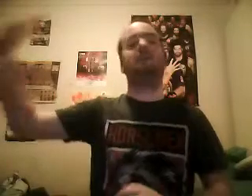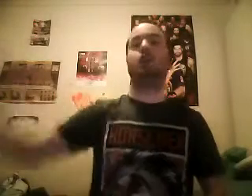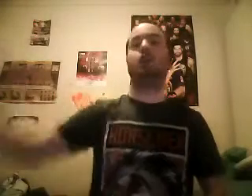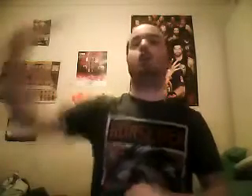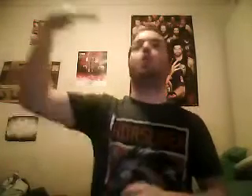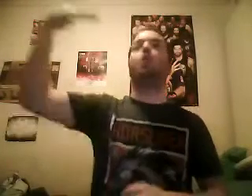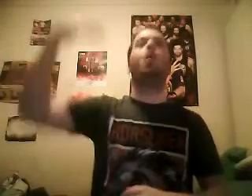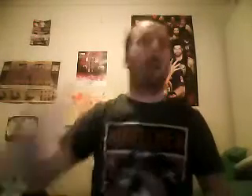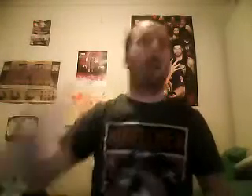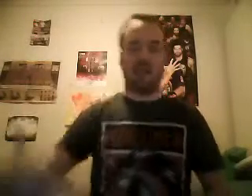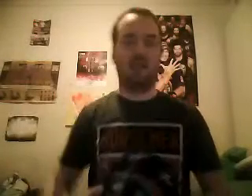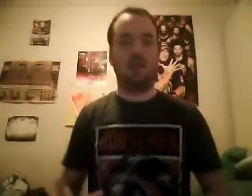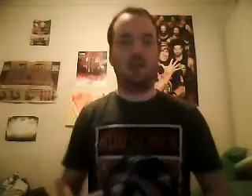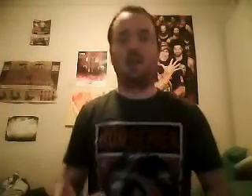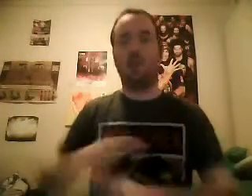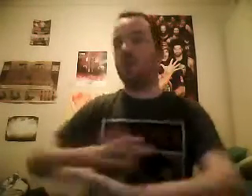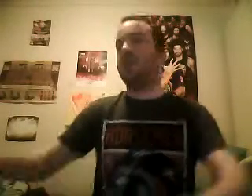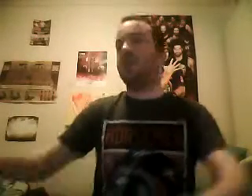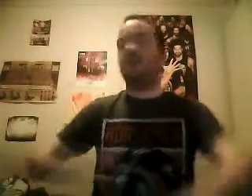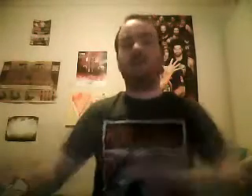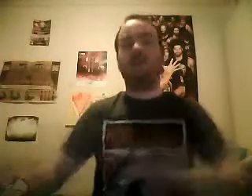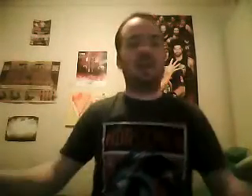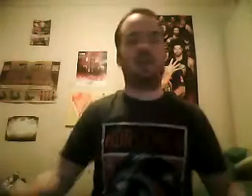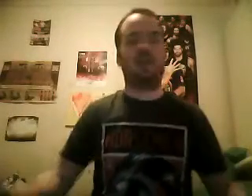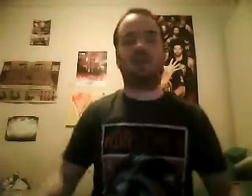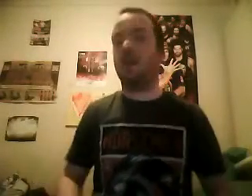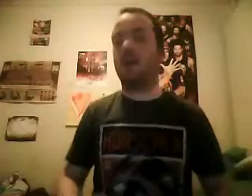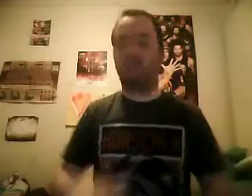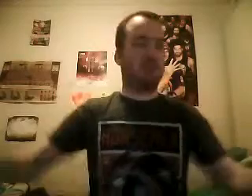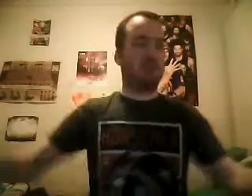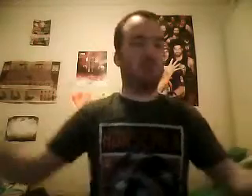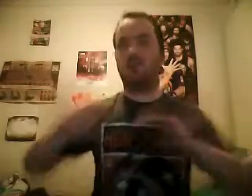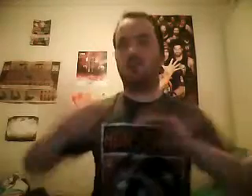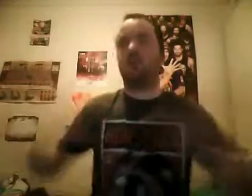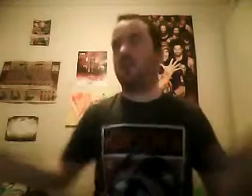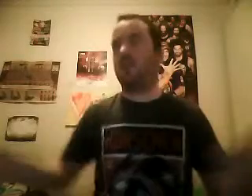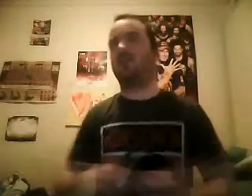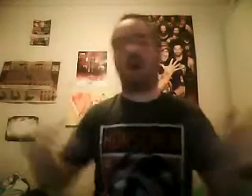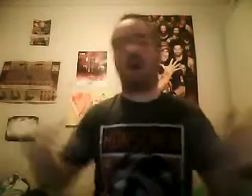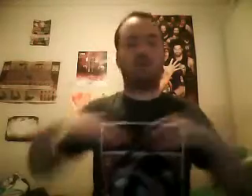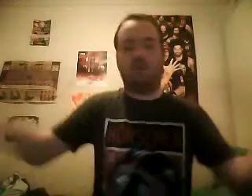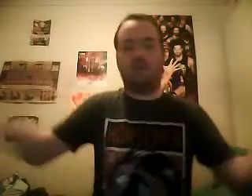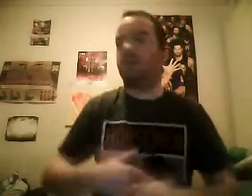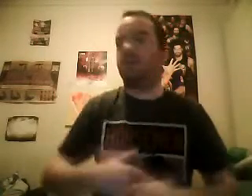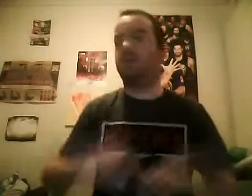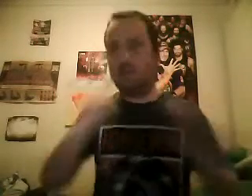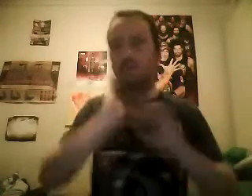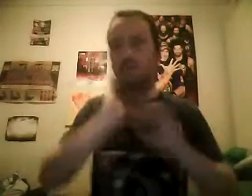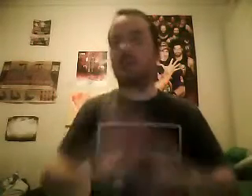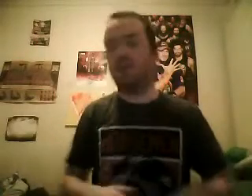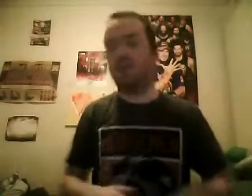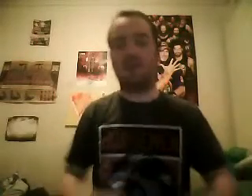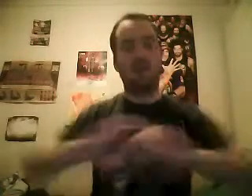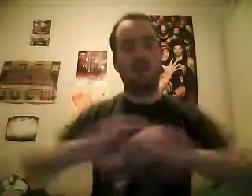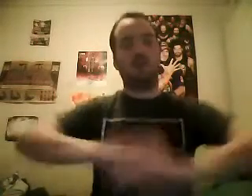pay-per-view worthy. No need for a title. You don't need to put the US title, Intercontinental title around their waist. You can